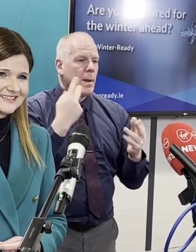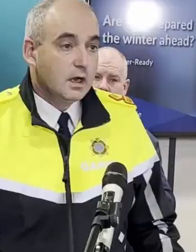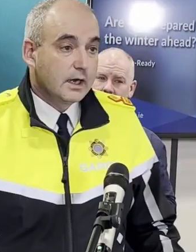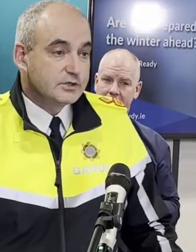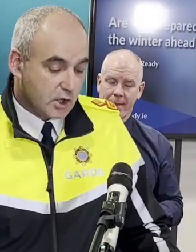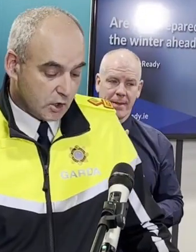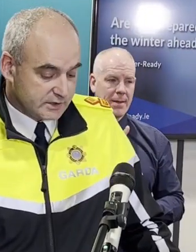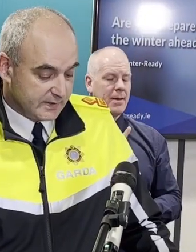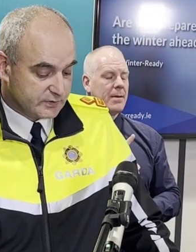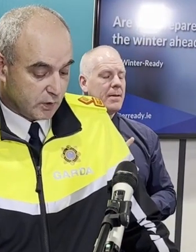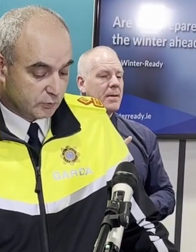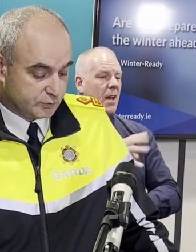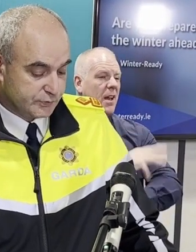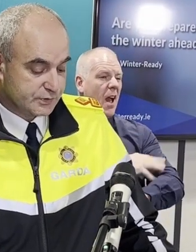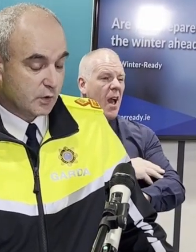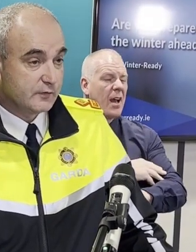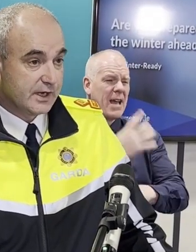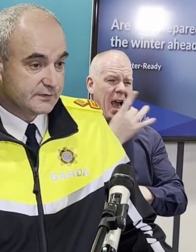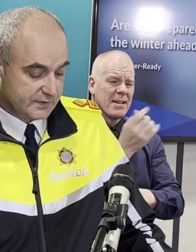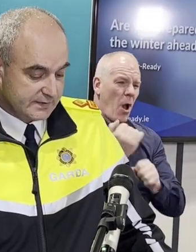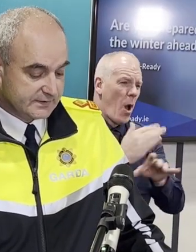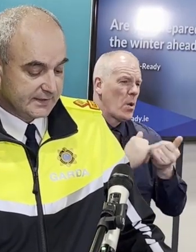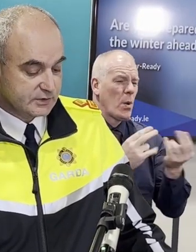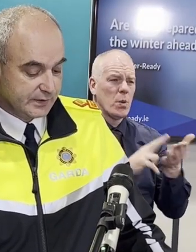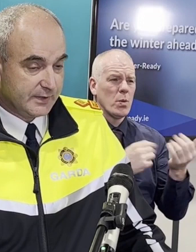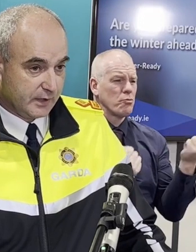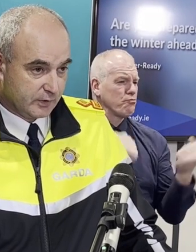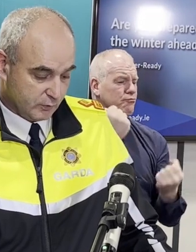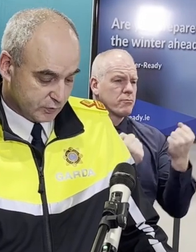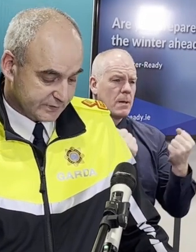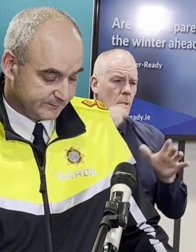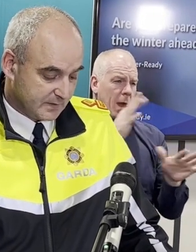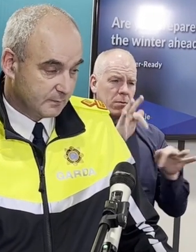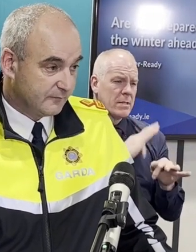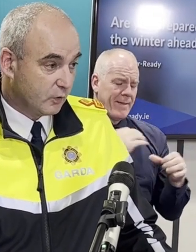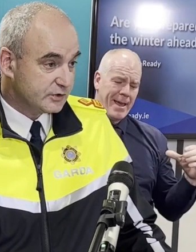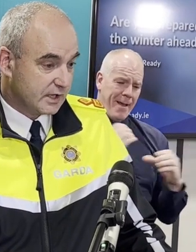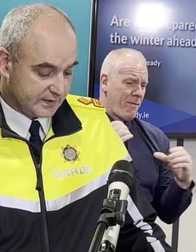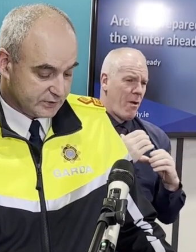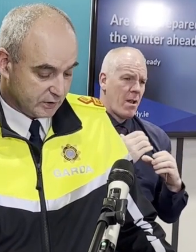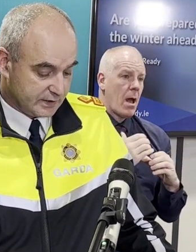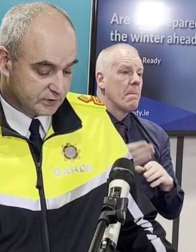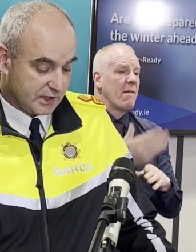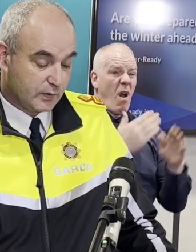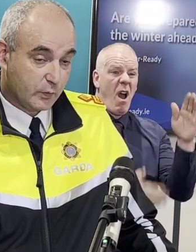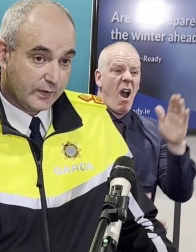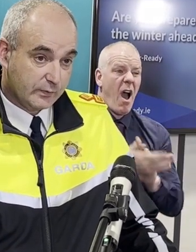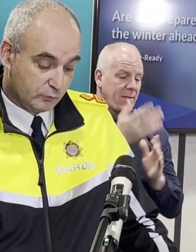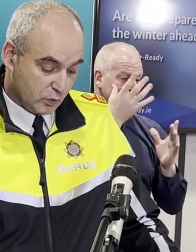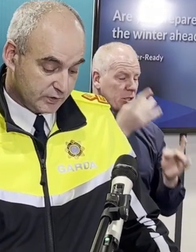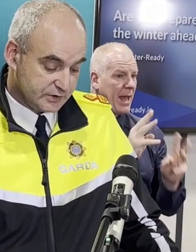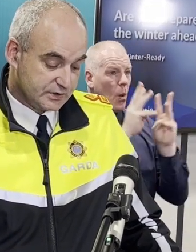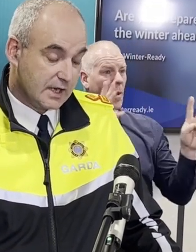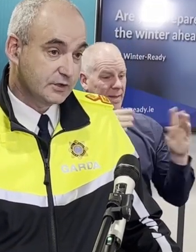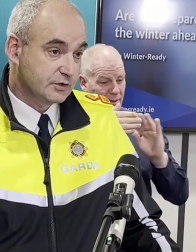on that. And Gairsí Conaill is appealing to all road users over the next few days to take extreme care on our roads. Before you start any journey, check what the weather